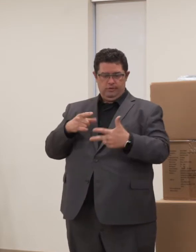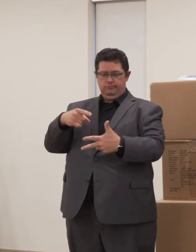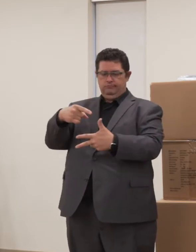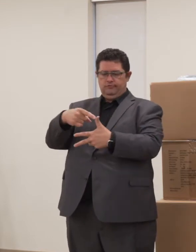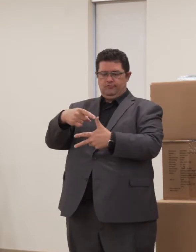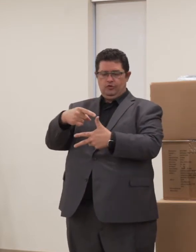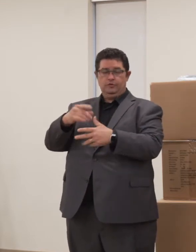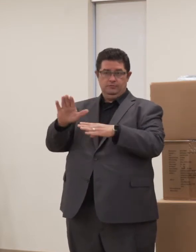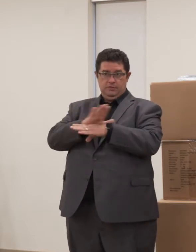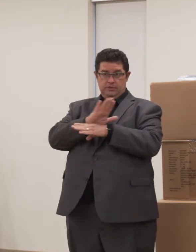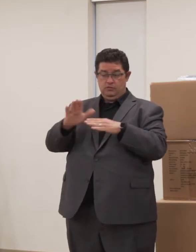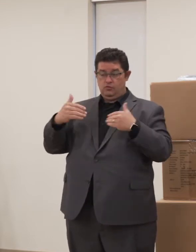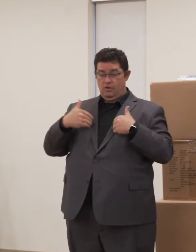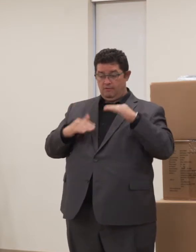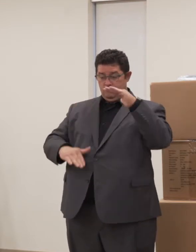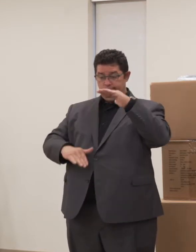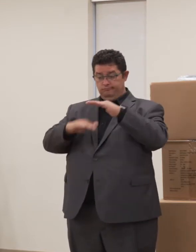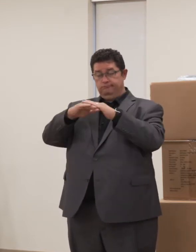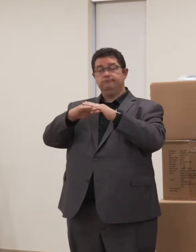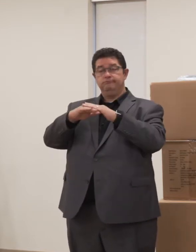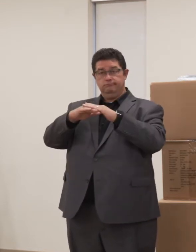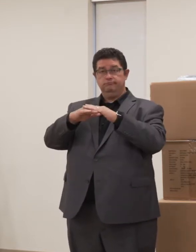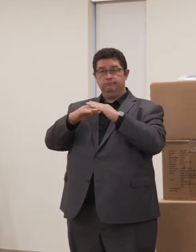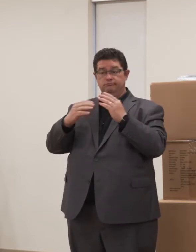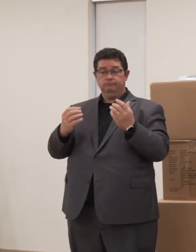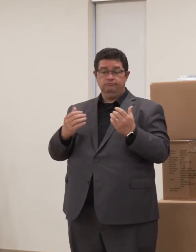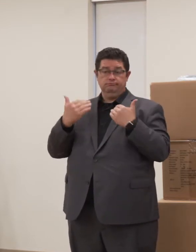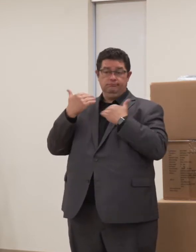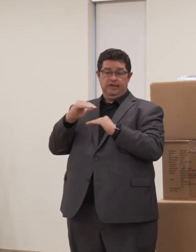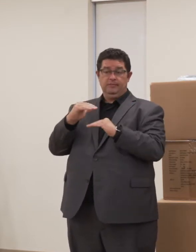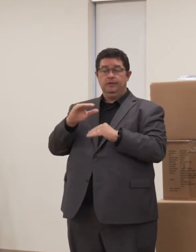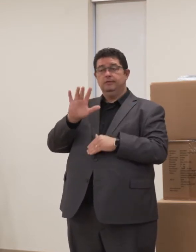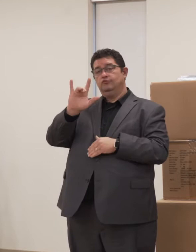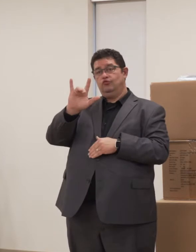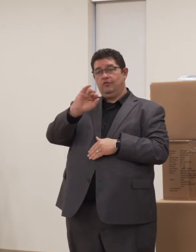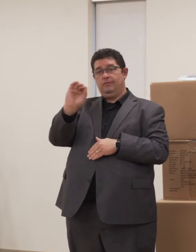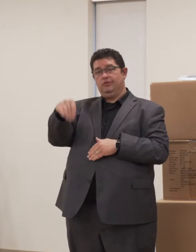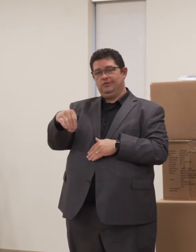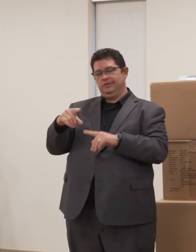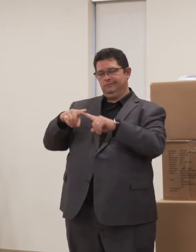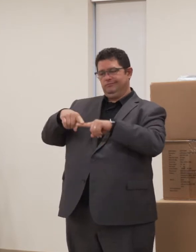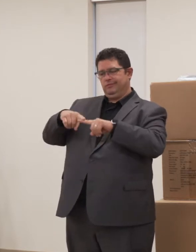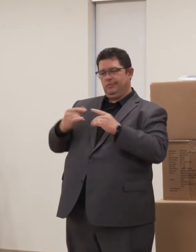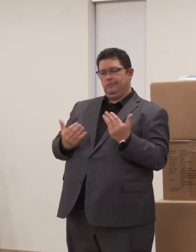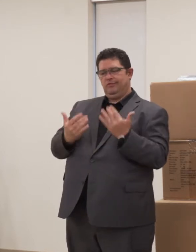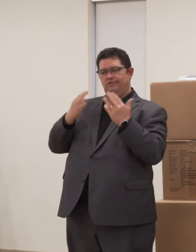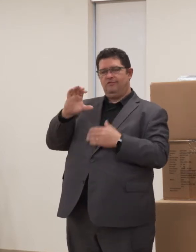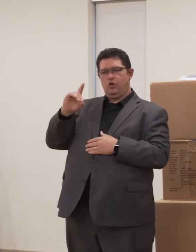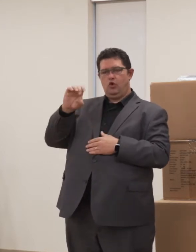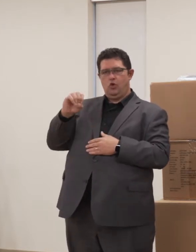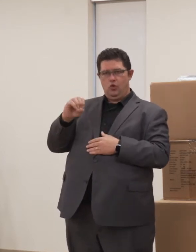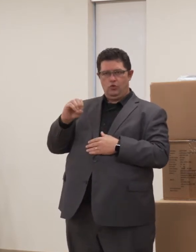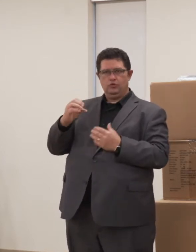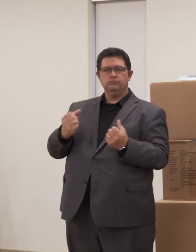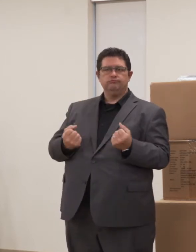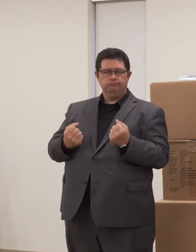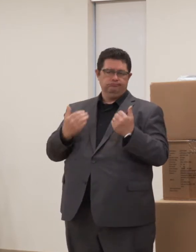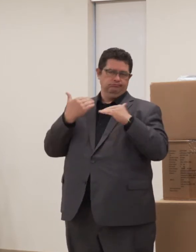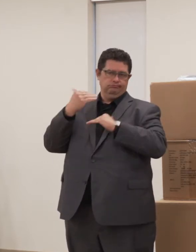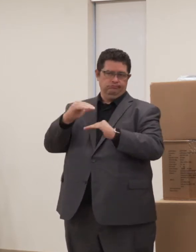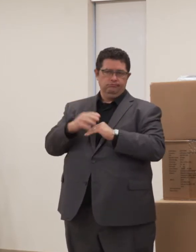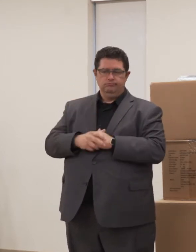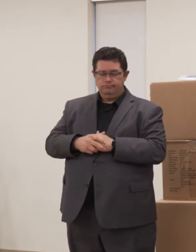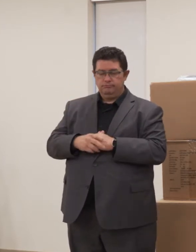a capacity guideline of 25% depending on their fire code occupancy. Gatherings will be limited to